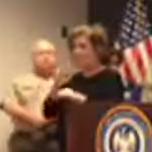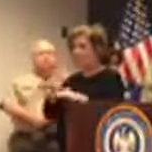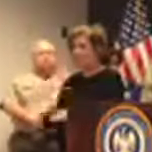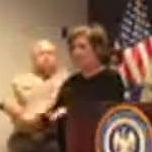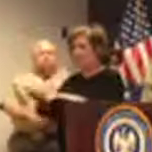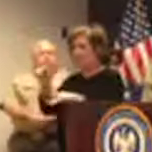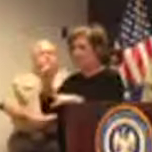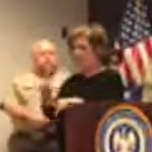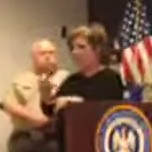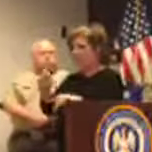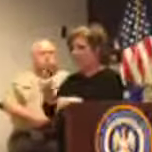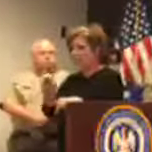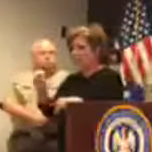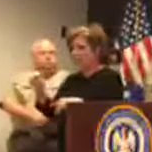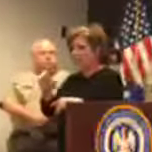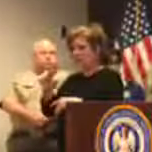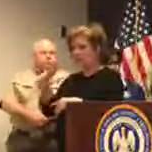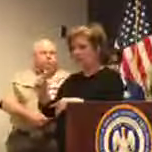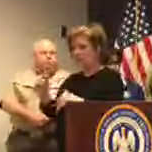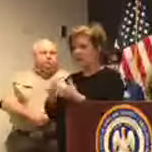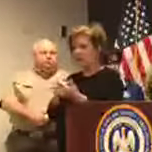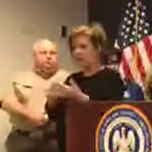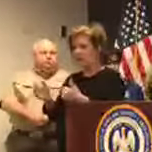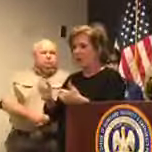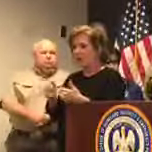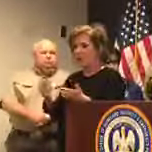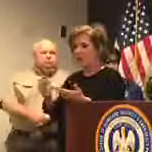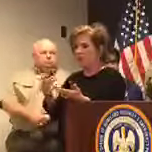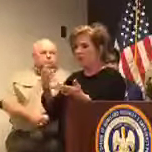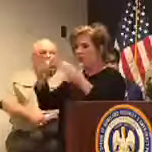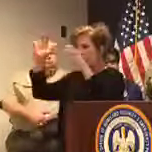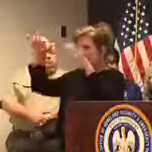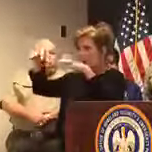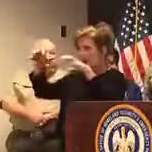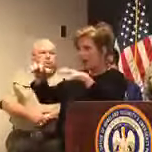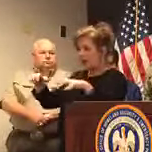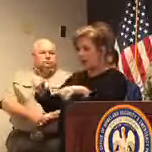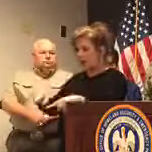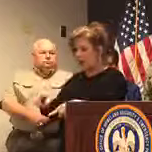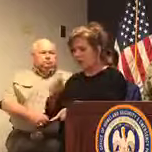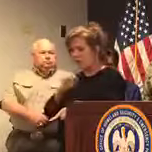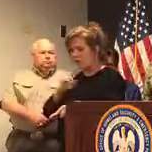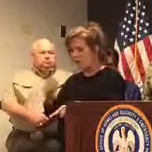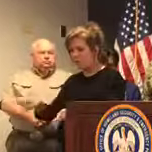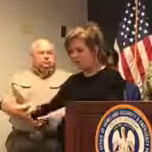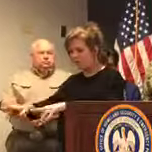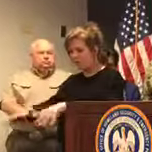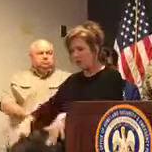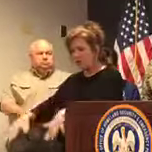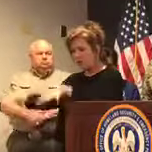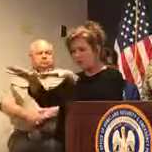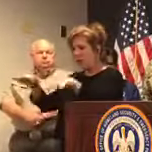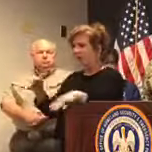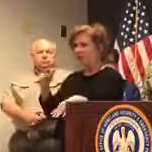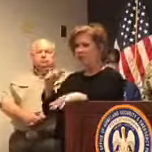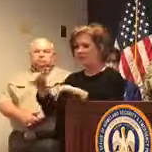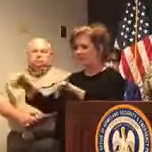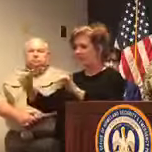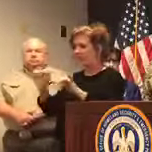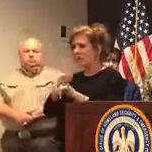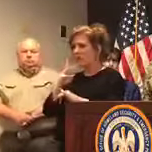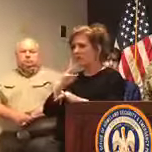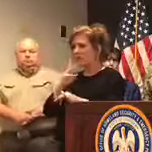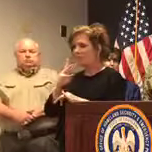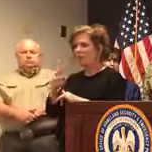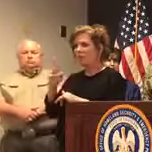from rain or from the river, water is water. And we are encouraging everyone to take this